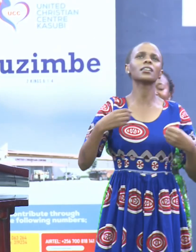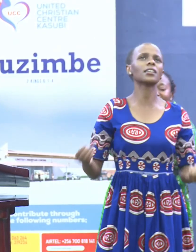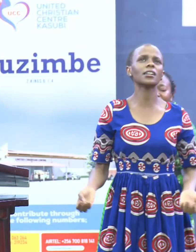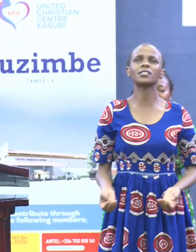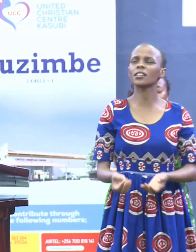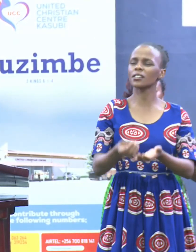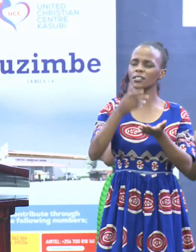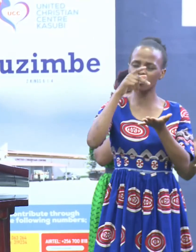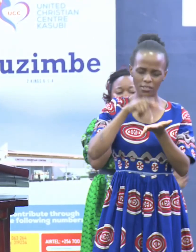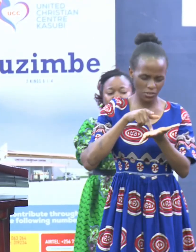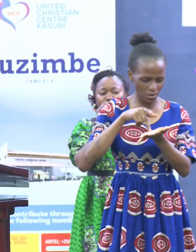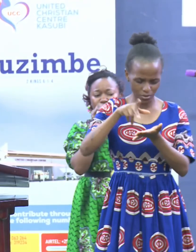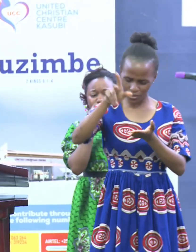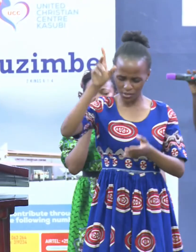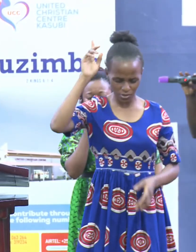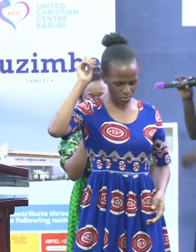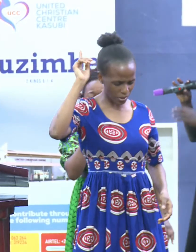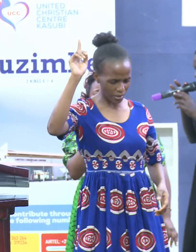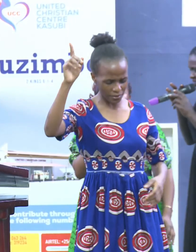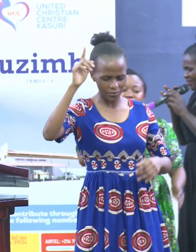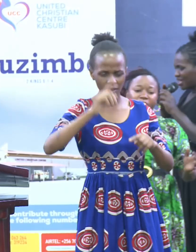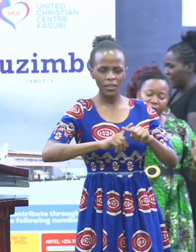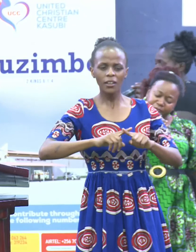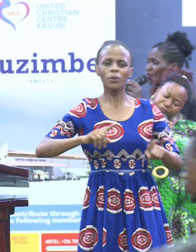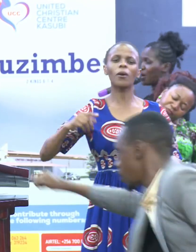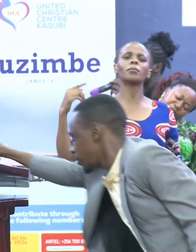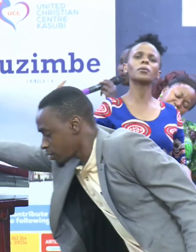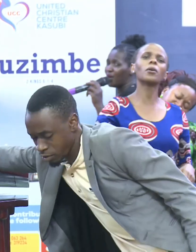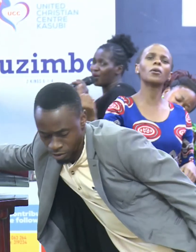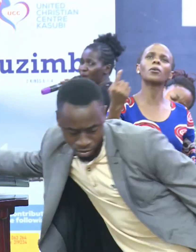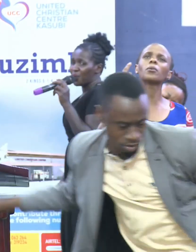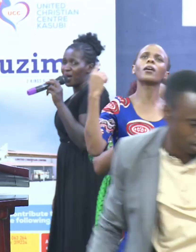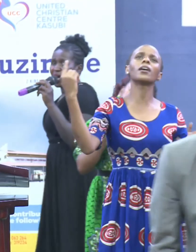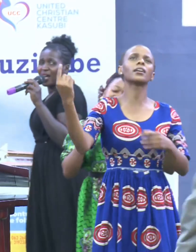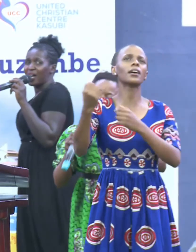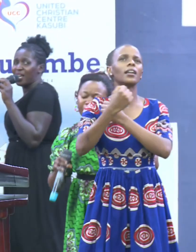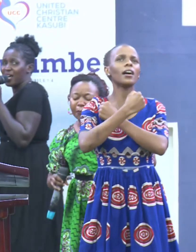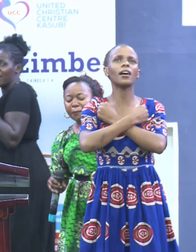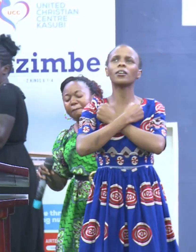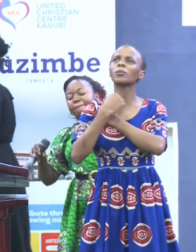Love.